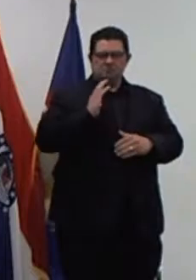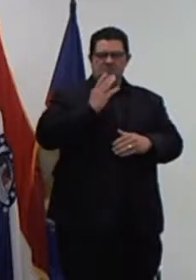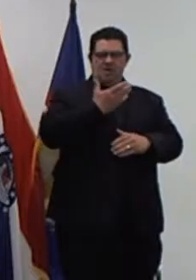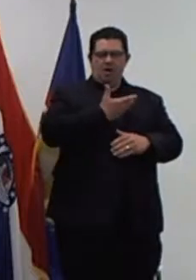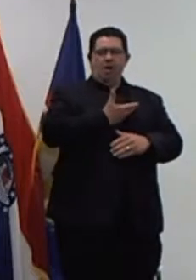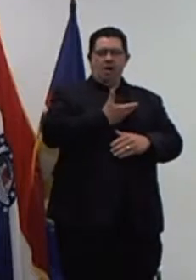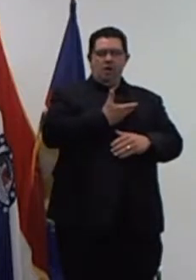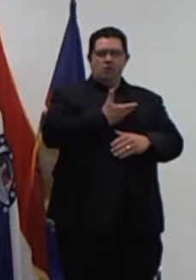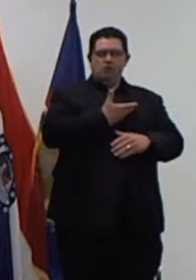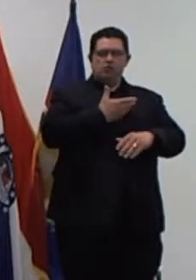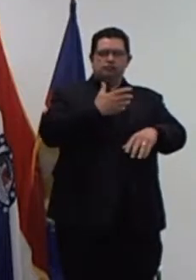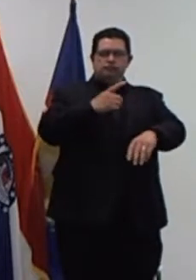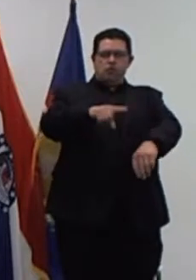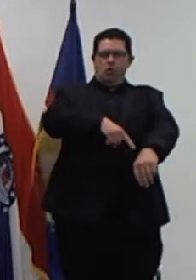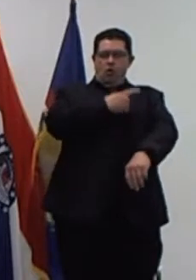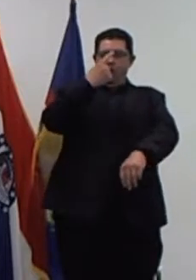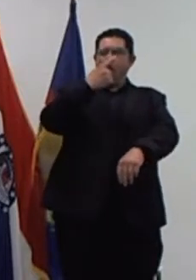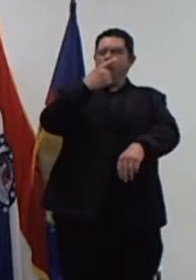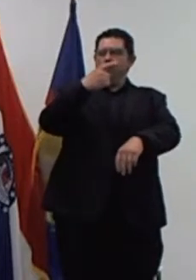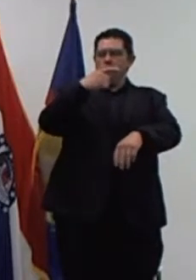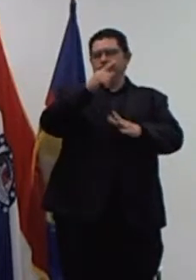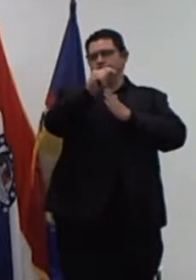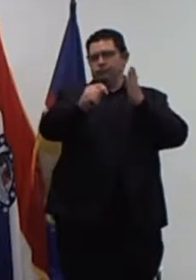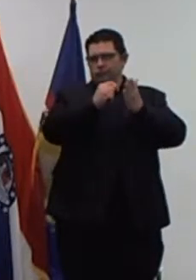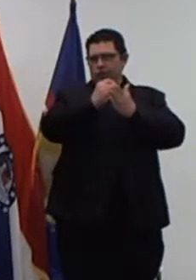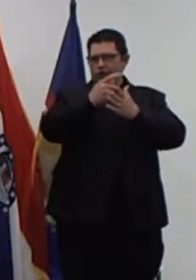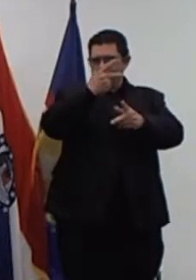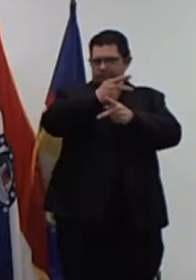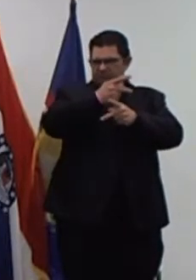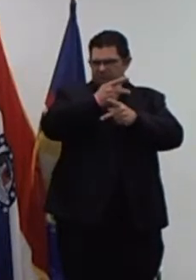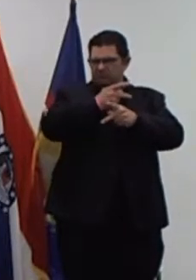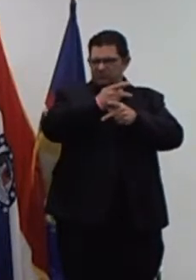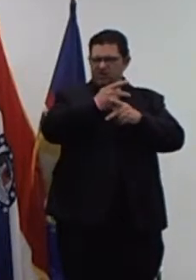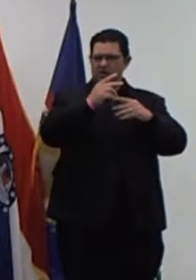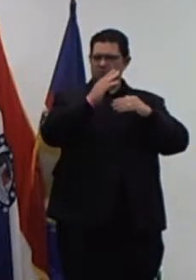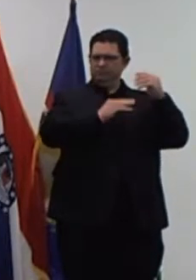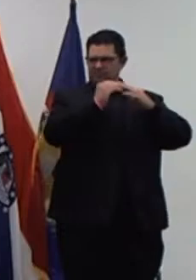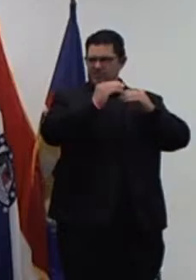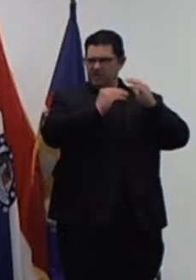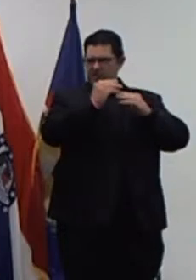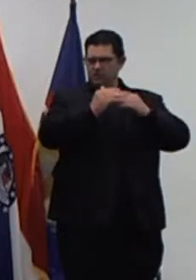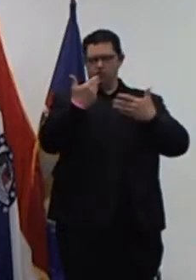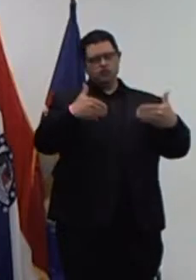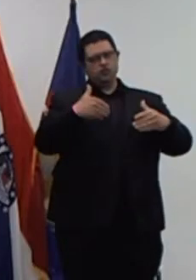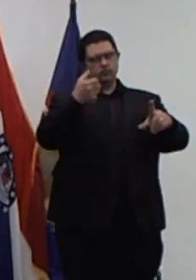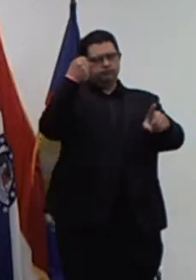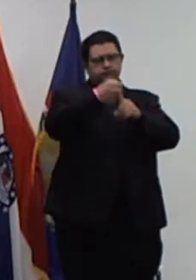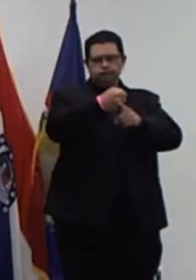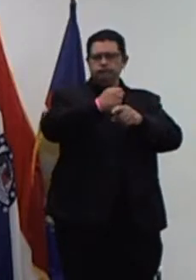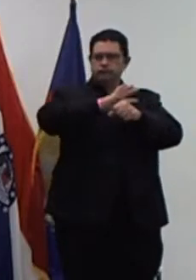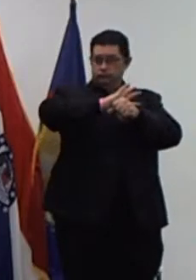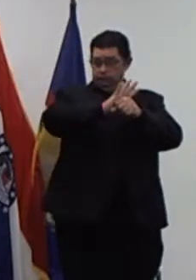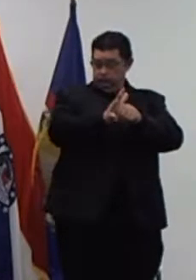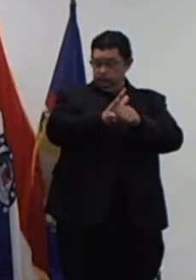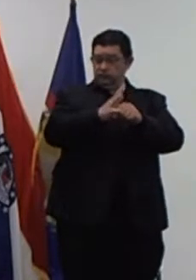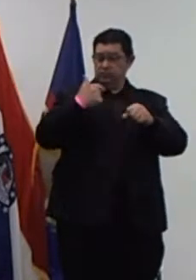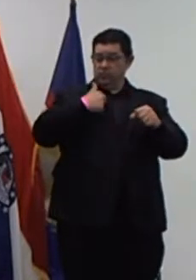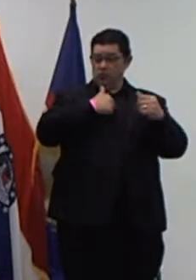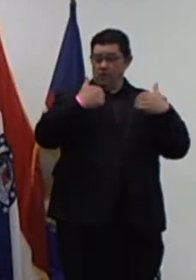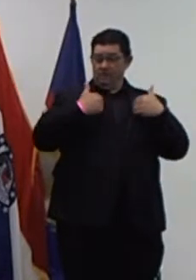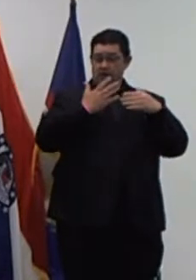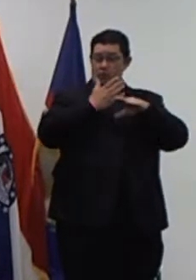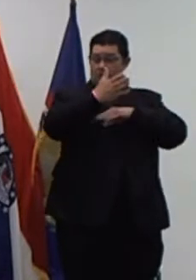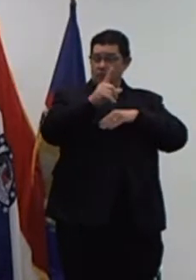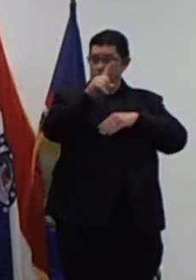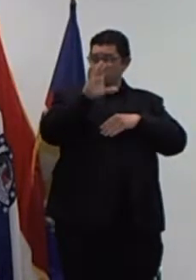care facilities have been hit hard by this virus. In the St. Louis region, we've had over 115 outbreaks.